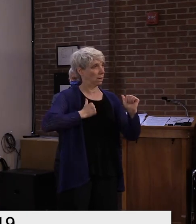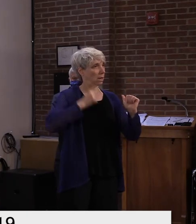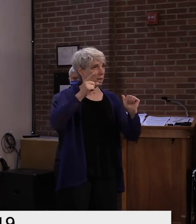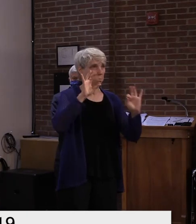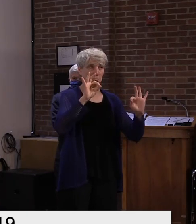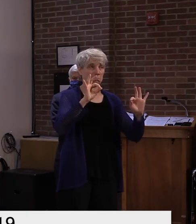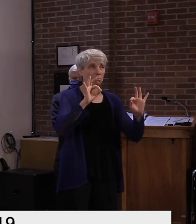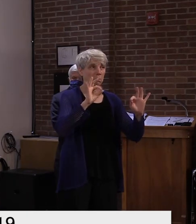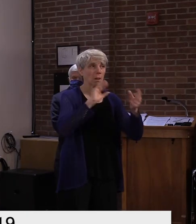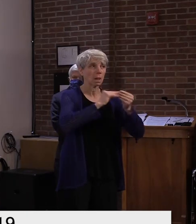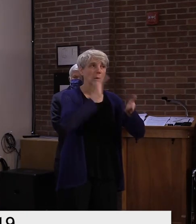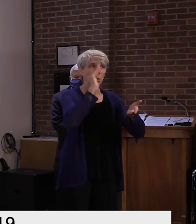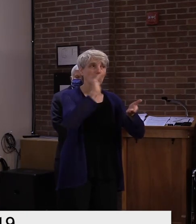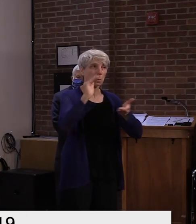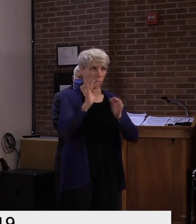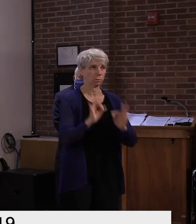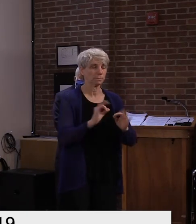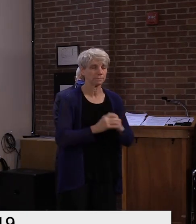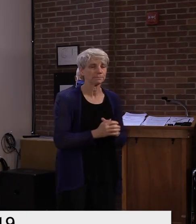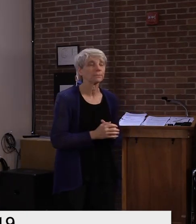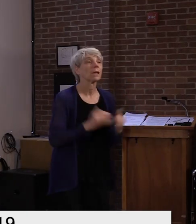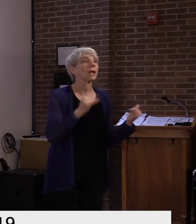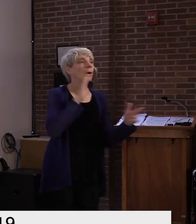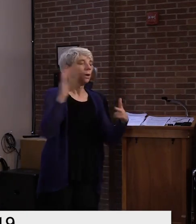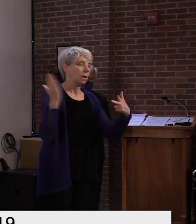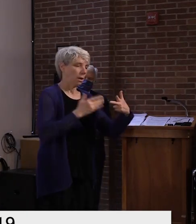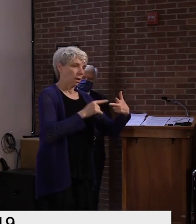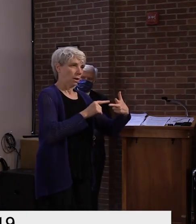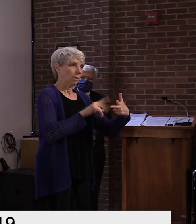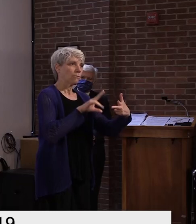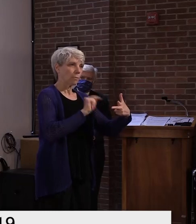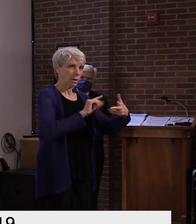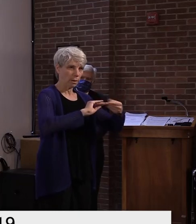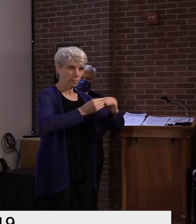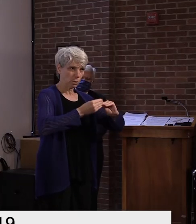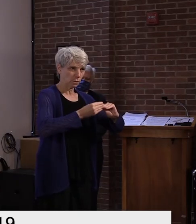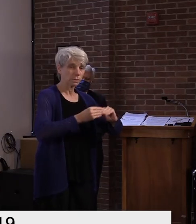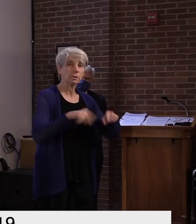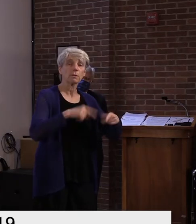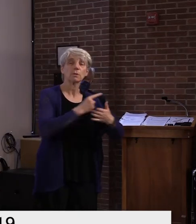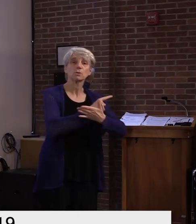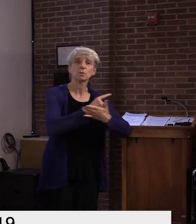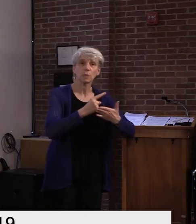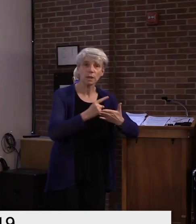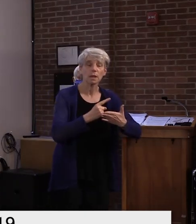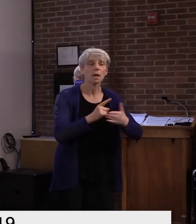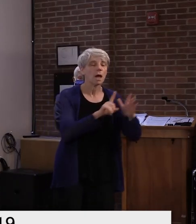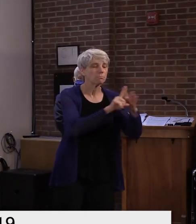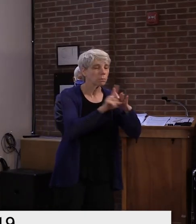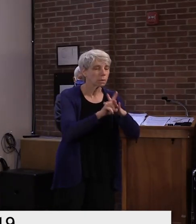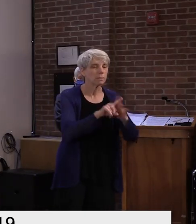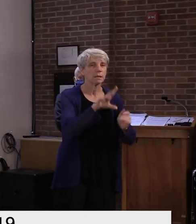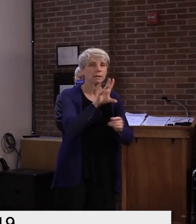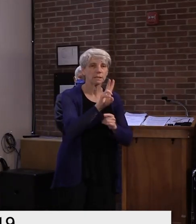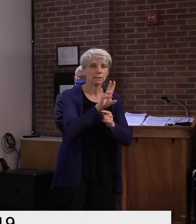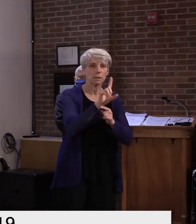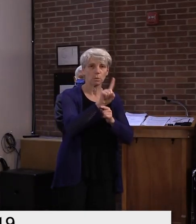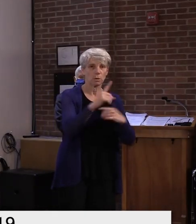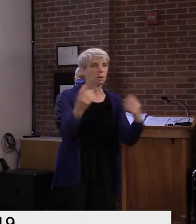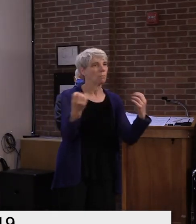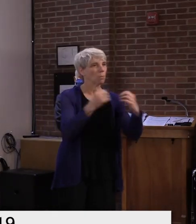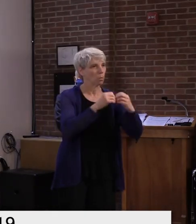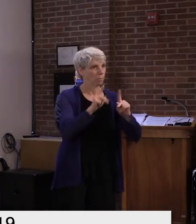look good. Turning to the Vermont data, this week we reported 61 new cases. That's up